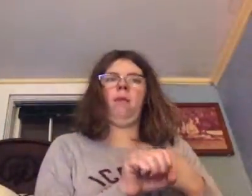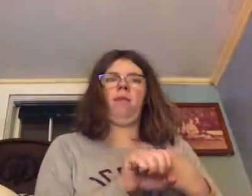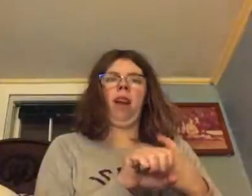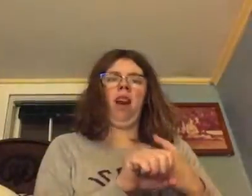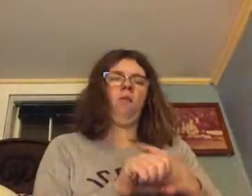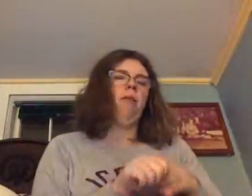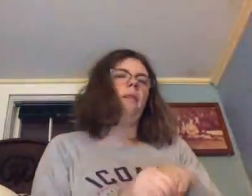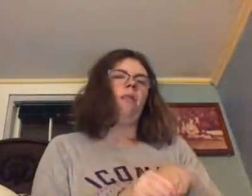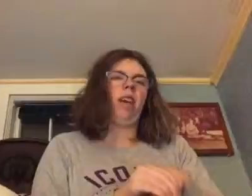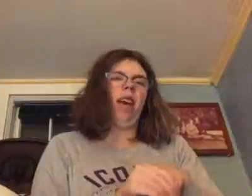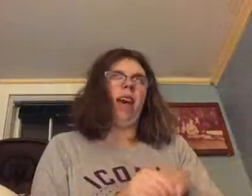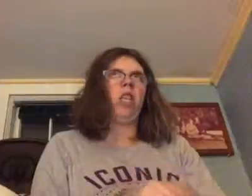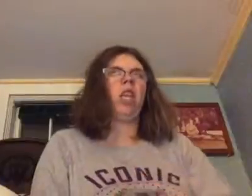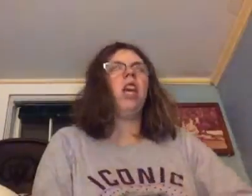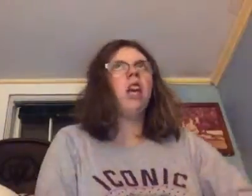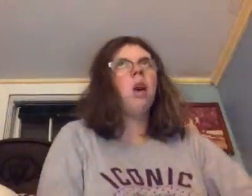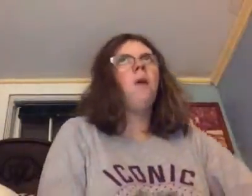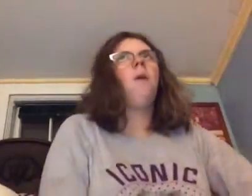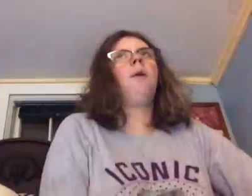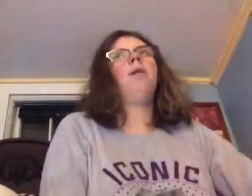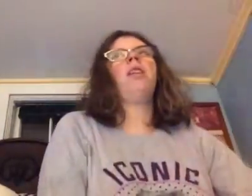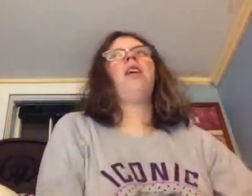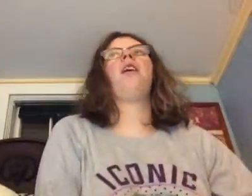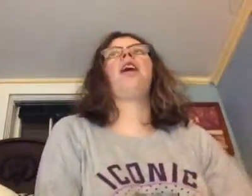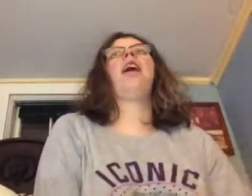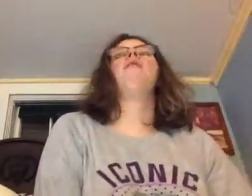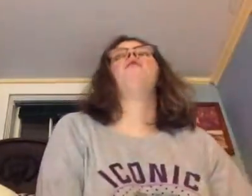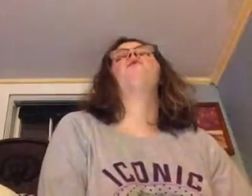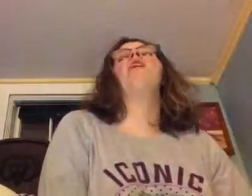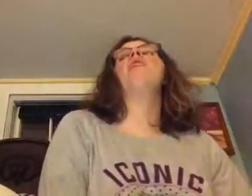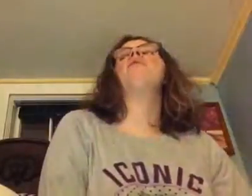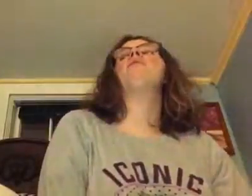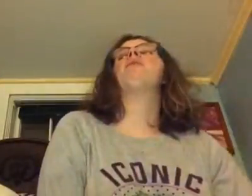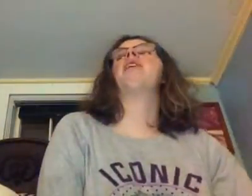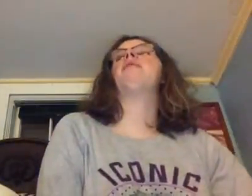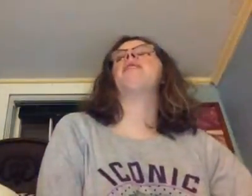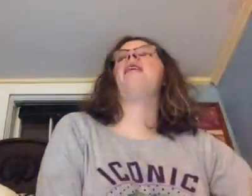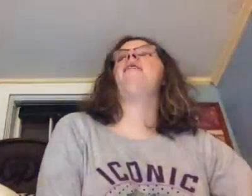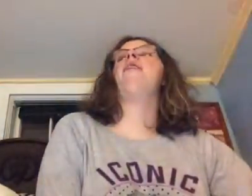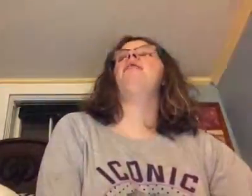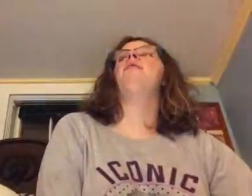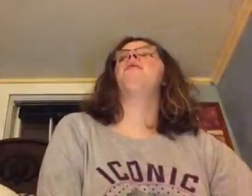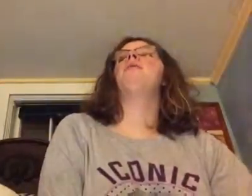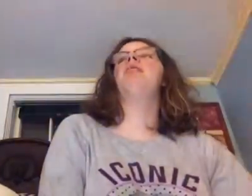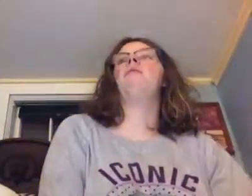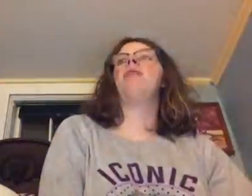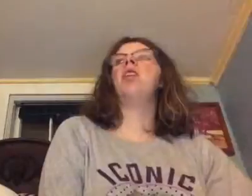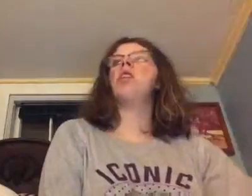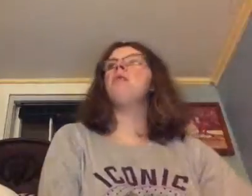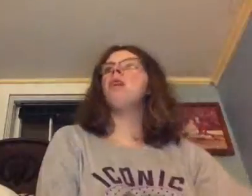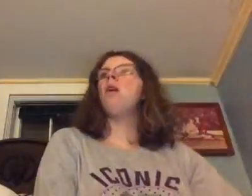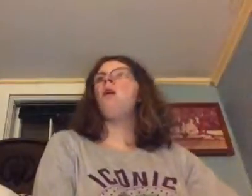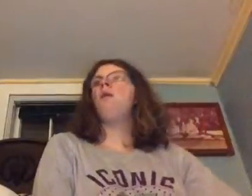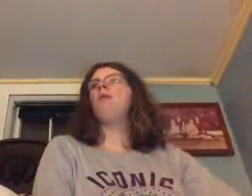to my house. But that was only occasionally. When we went to the arcade, it was fun. We would play games together. And then when we went to the beach, we